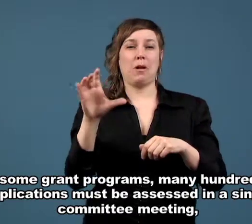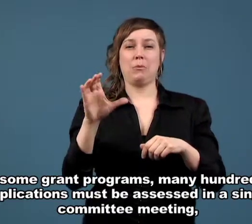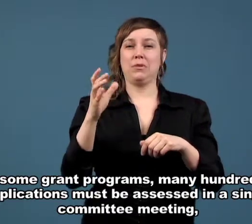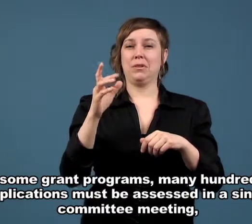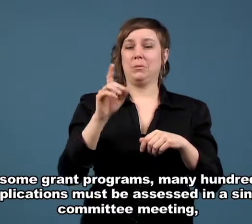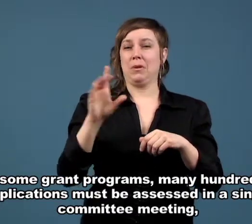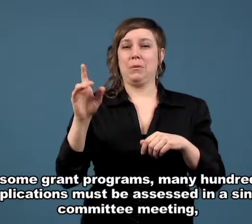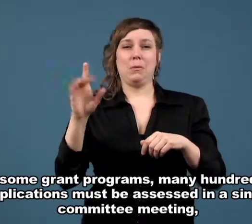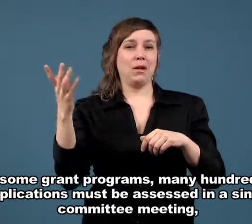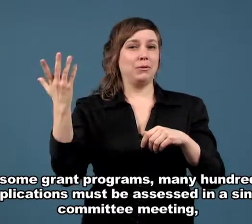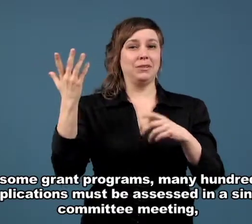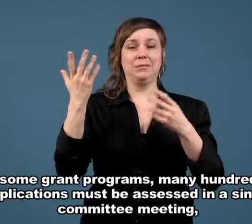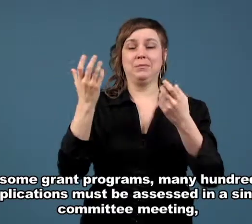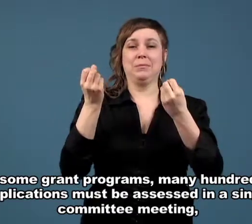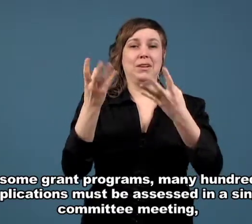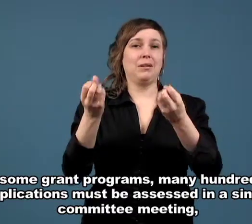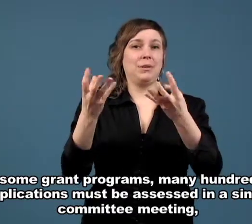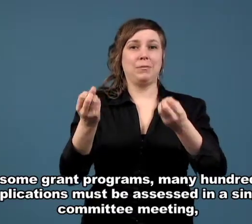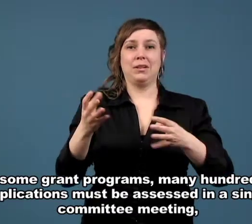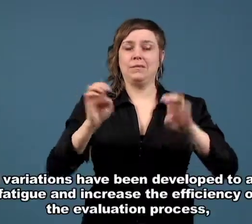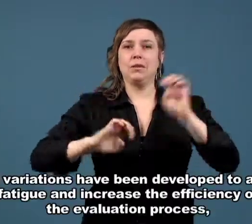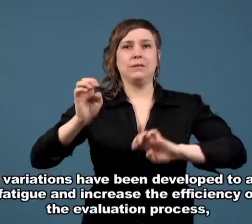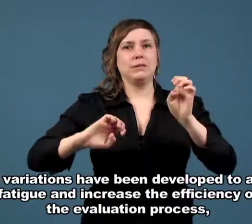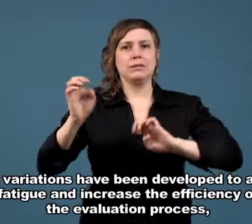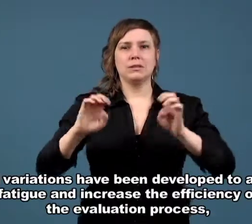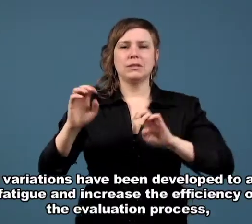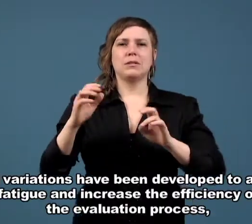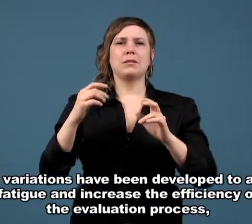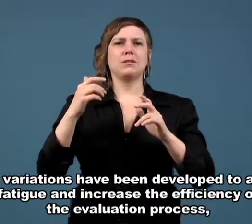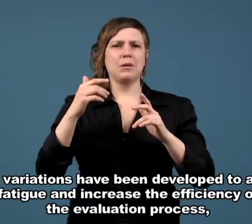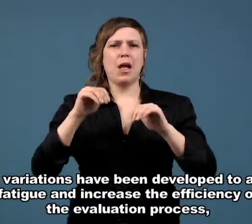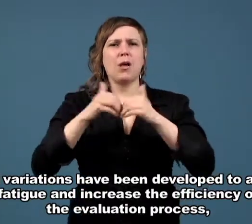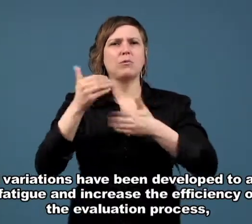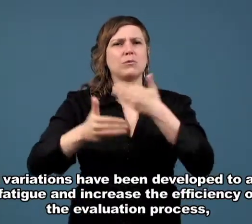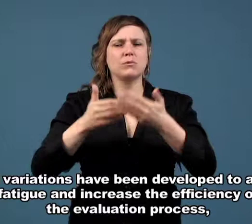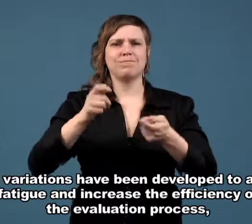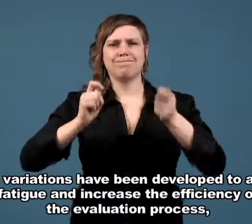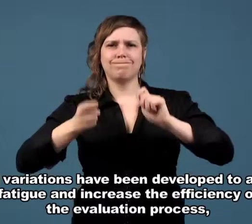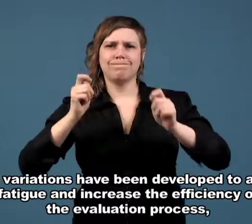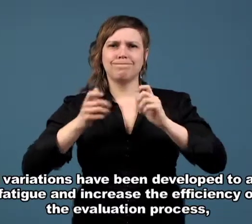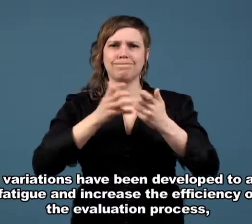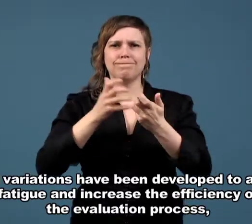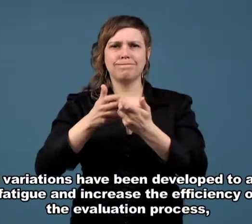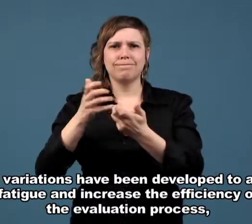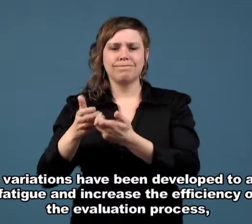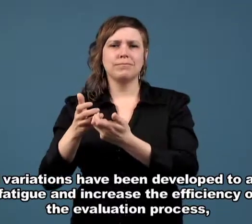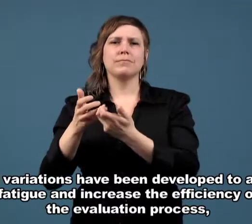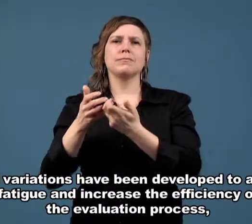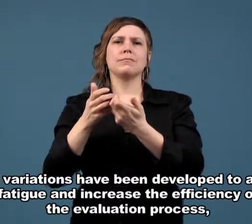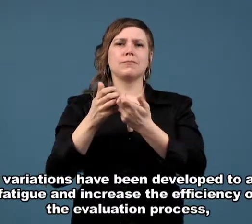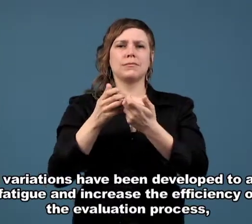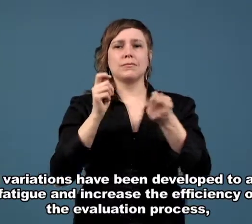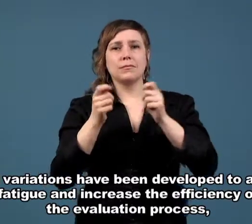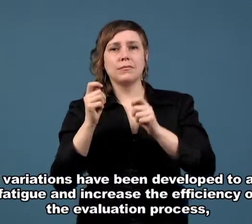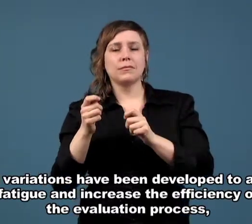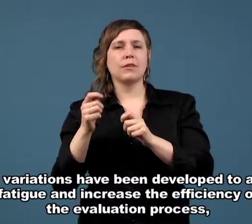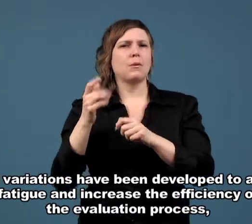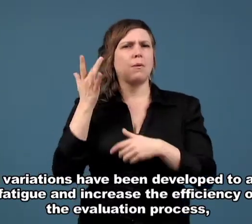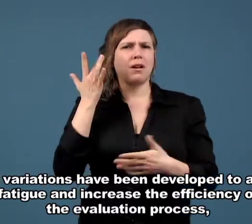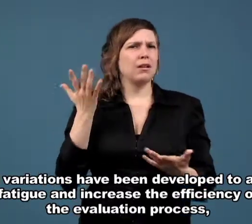a single committee meeting. And variations have been developed to avoid fatigue and increase the efficiency of the